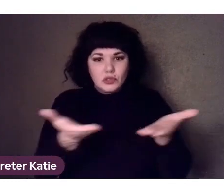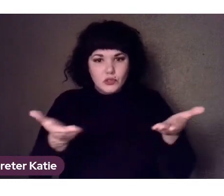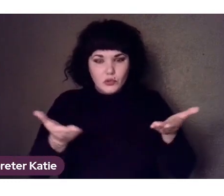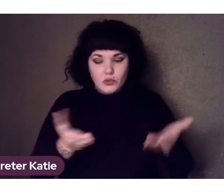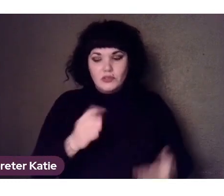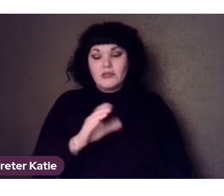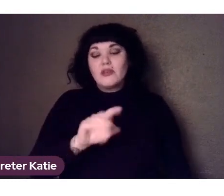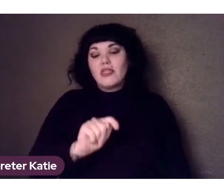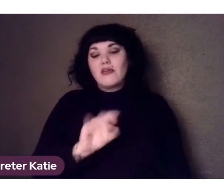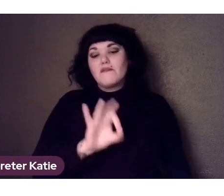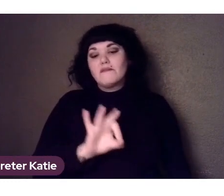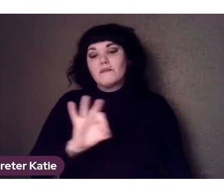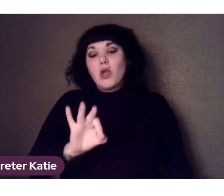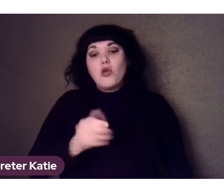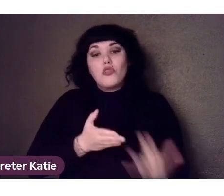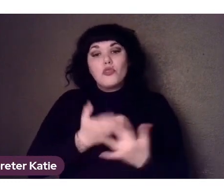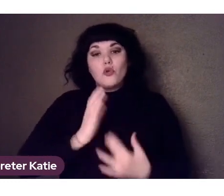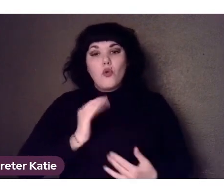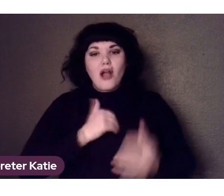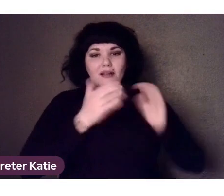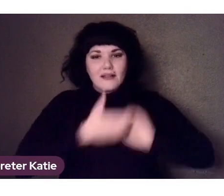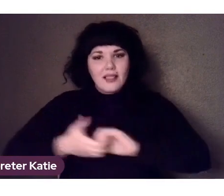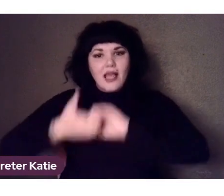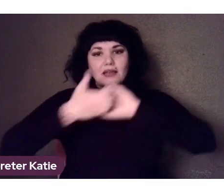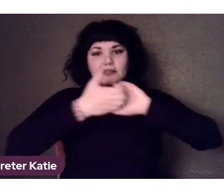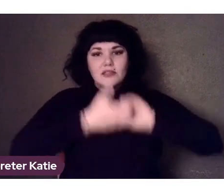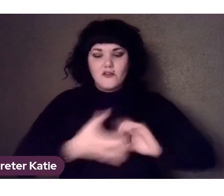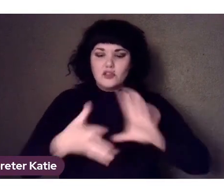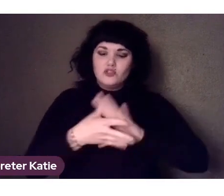collective storytelling. We are not who we were.